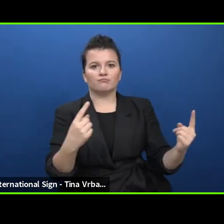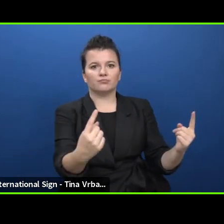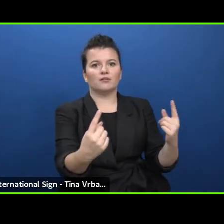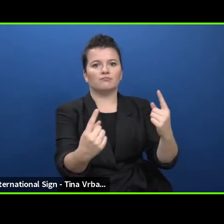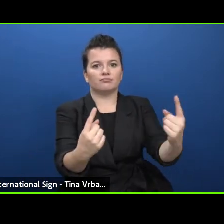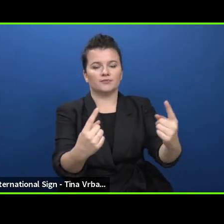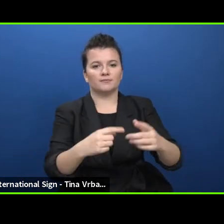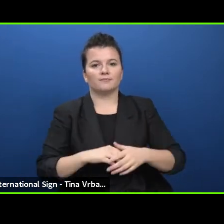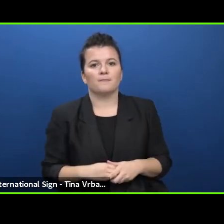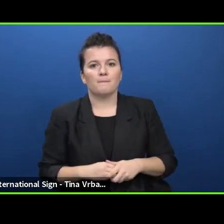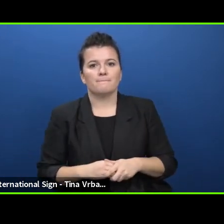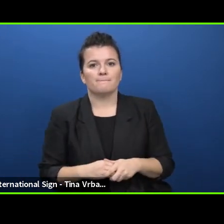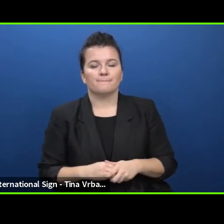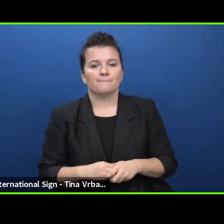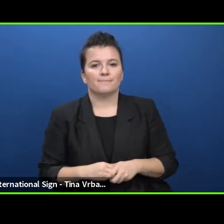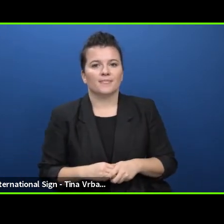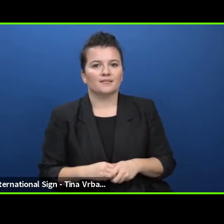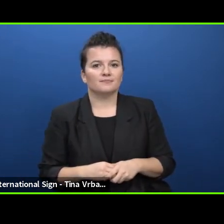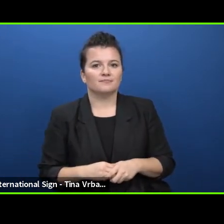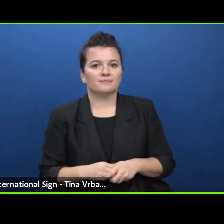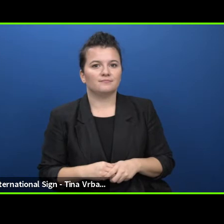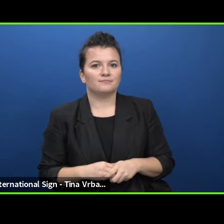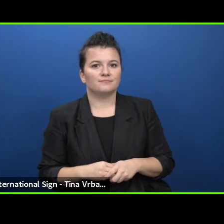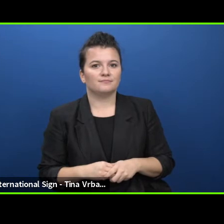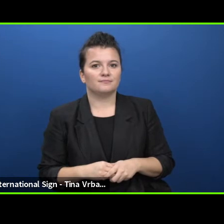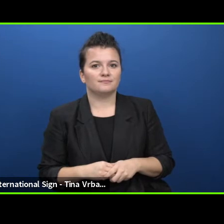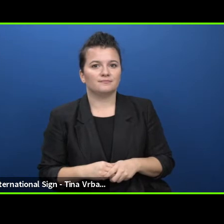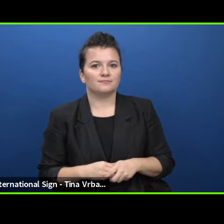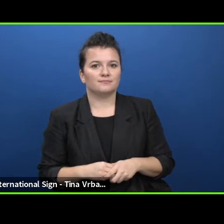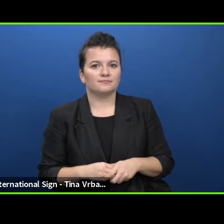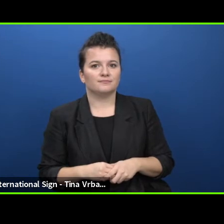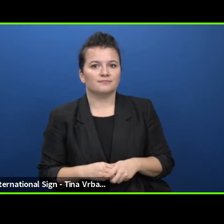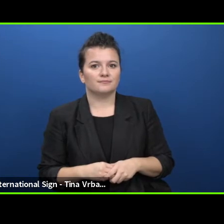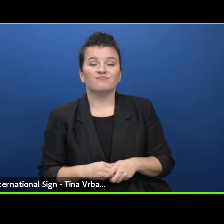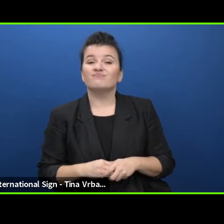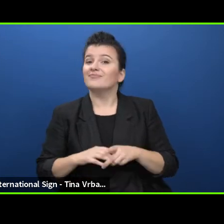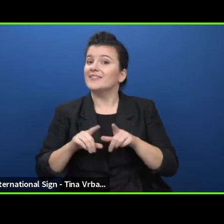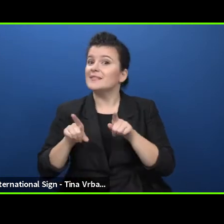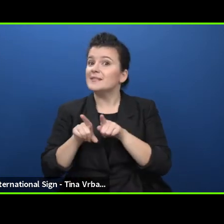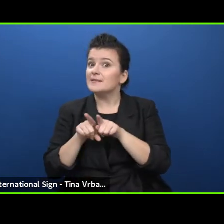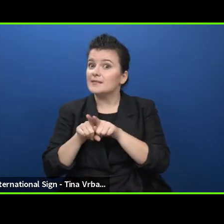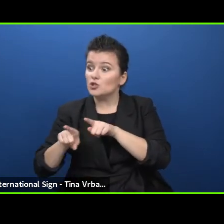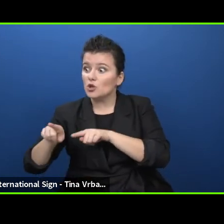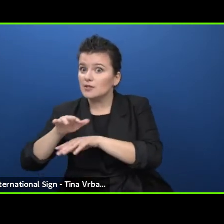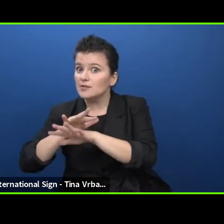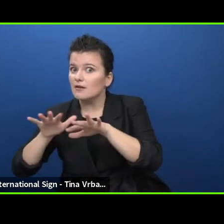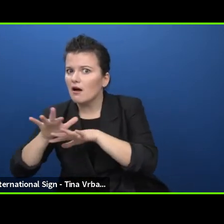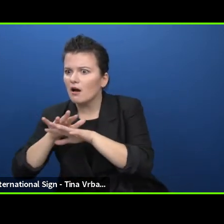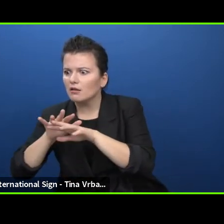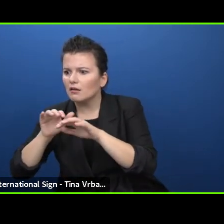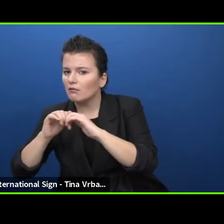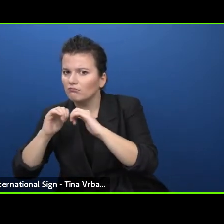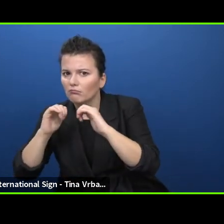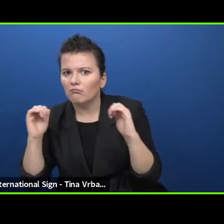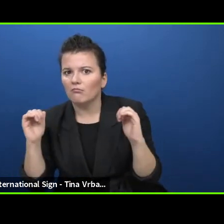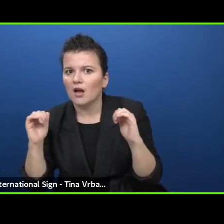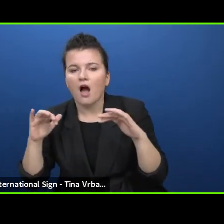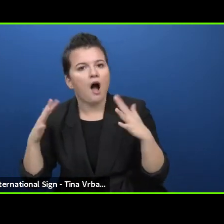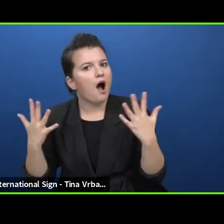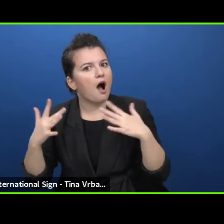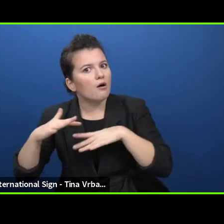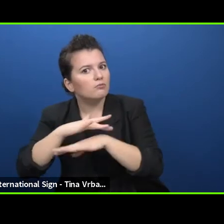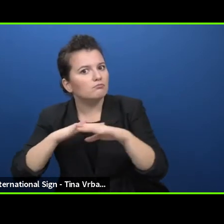Equally troublesome is the paranoid staging of the society. Society is a